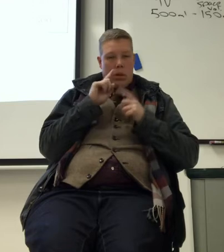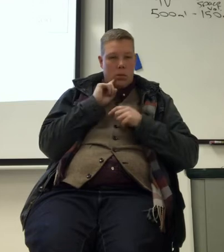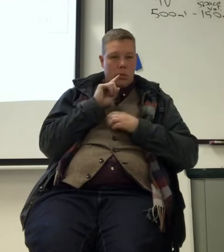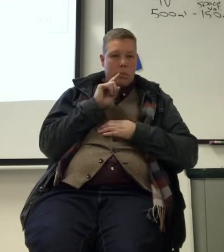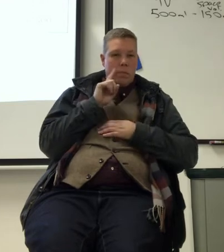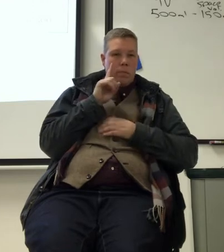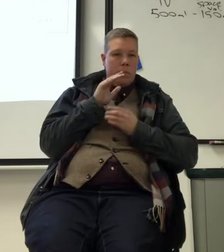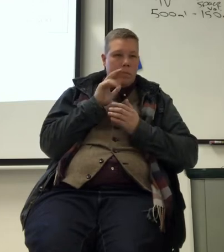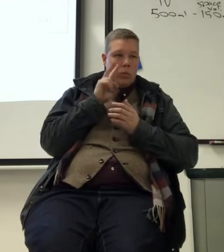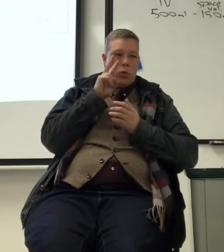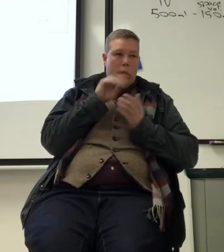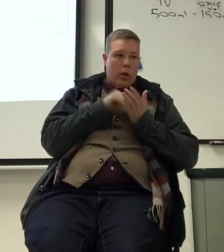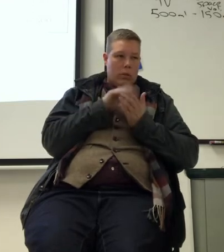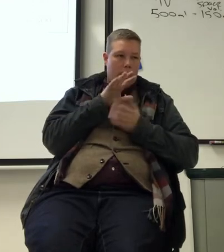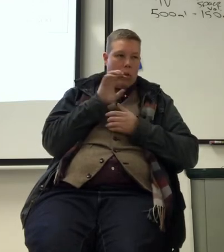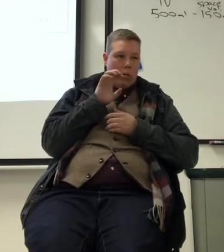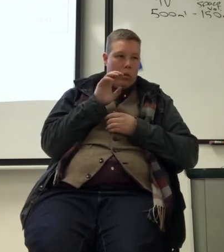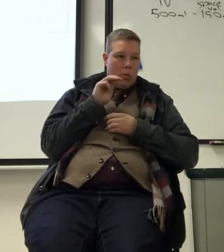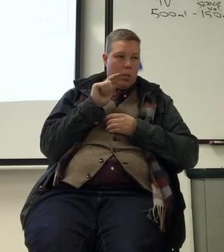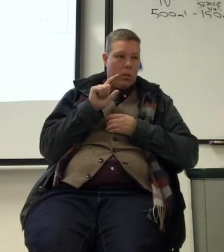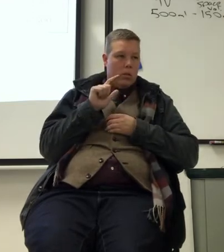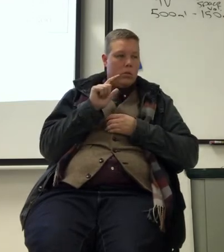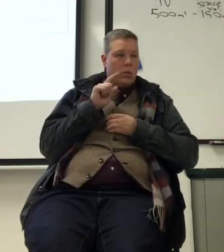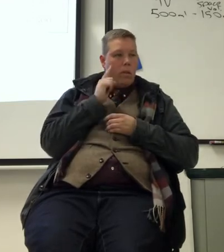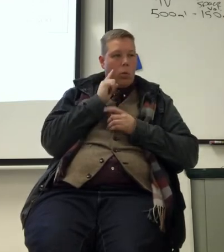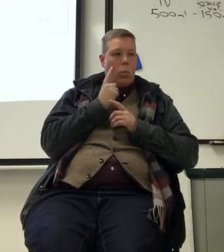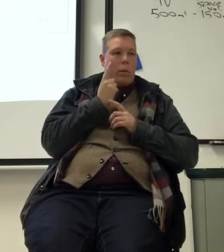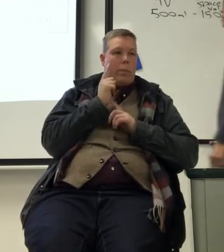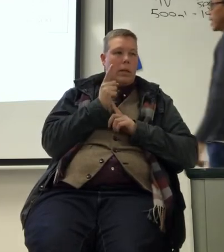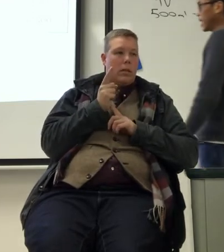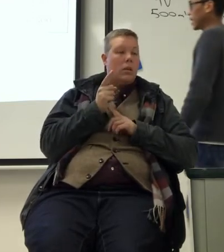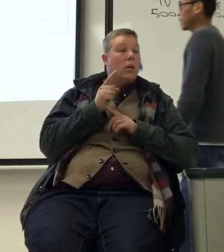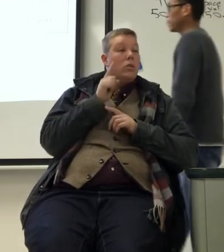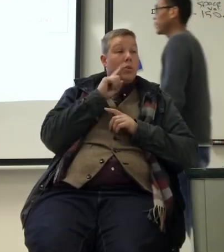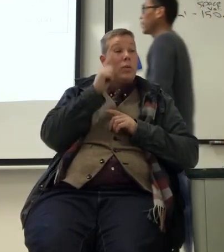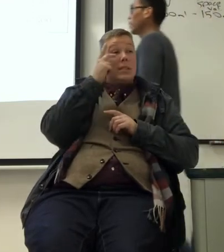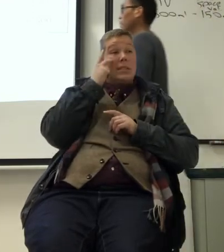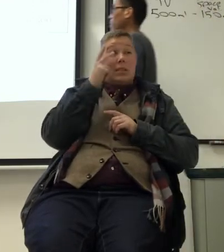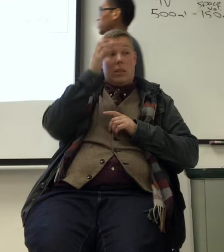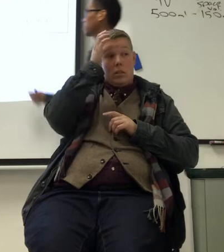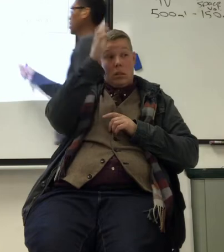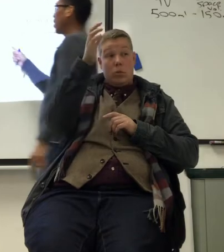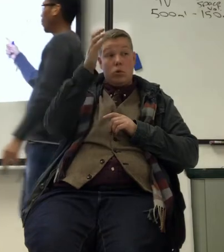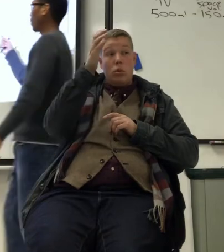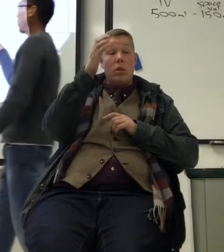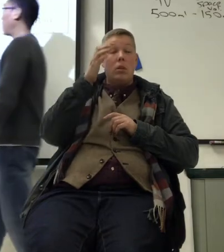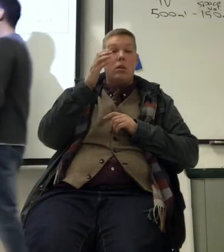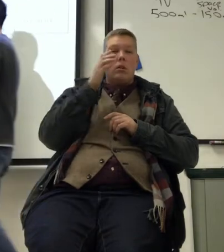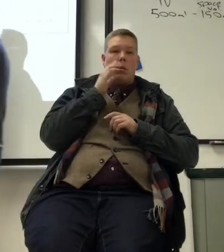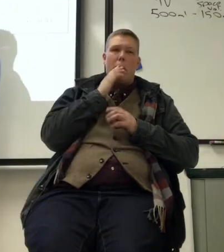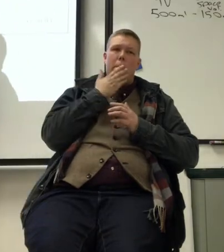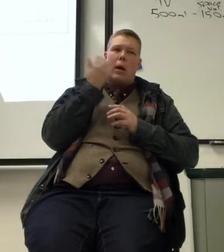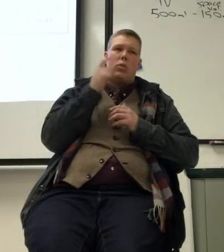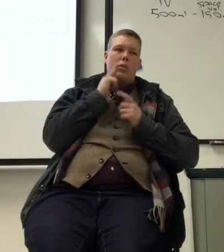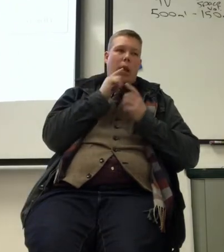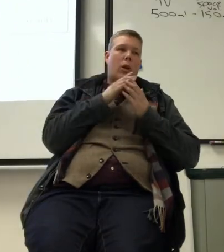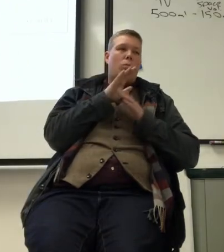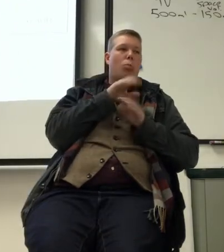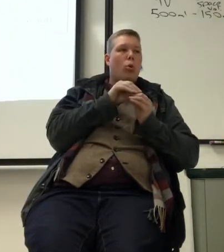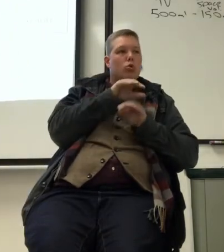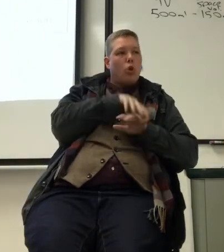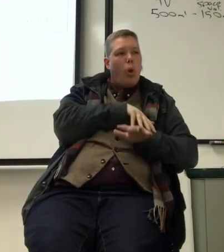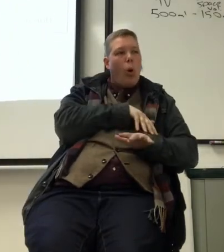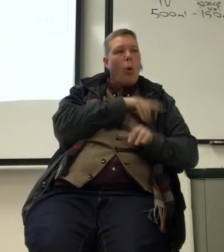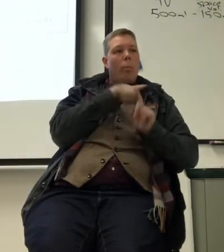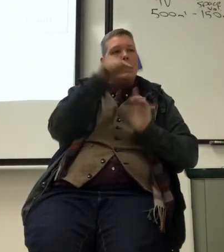per minute, given these things. So what you can see conceptually is it's better to take slower but deeper